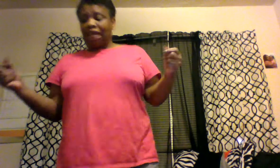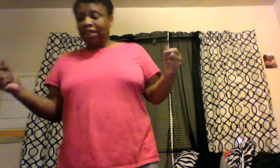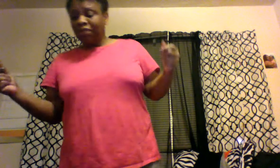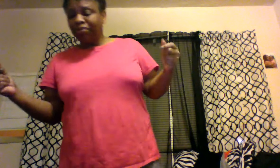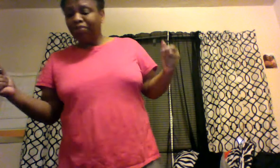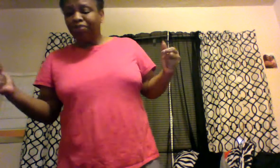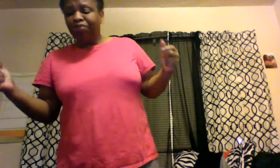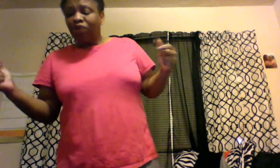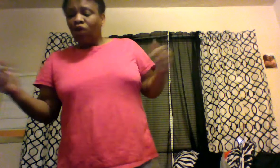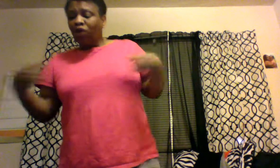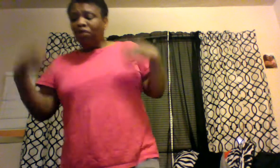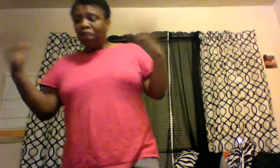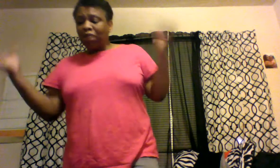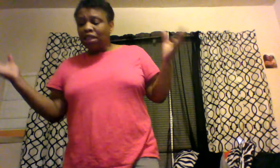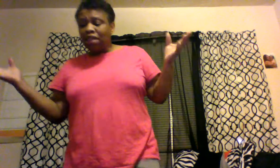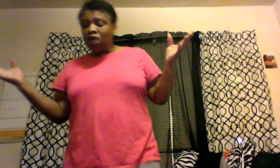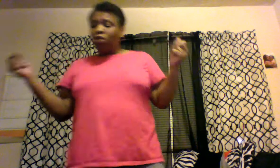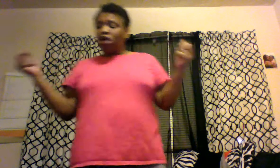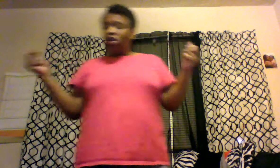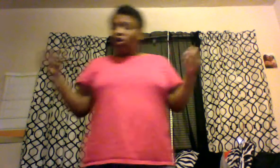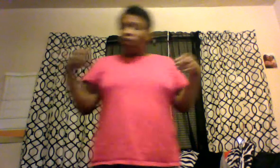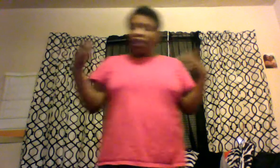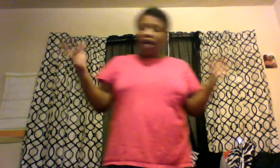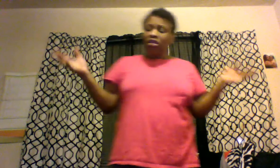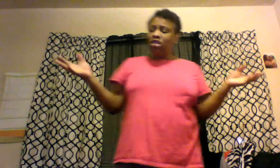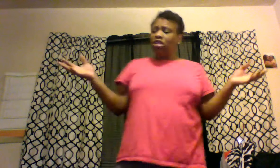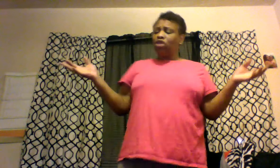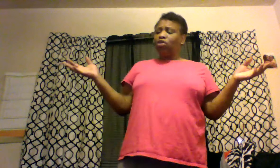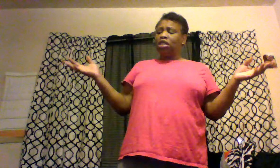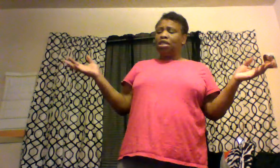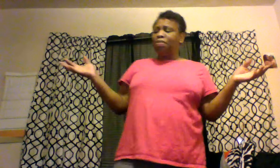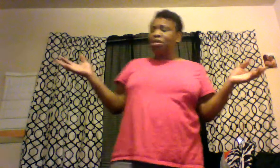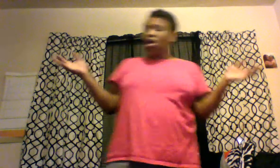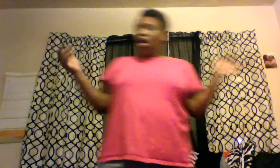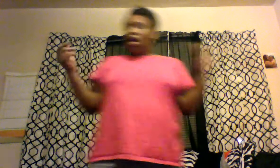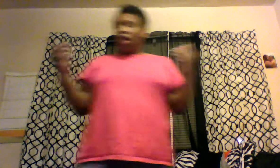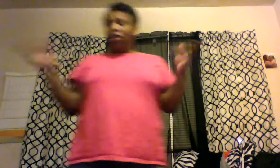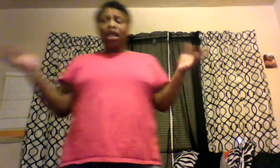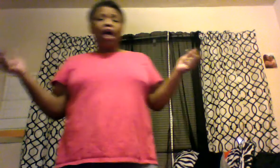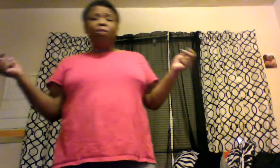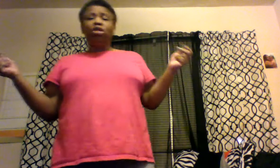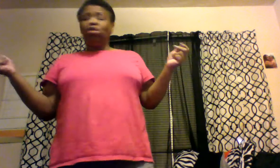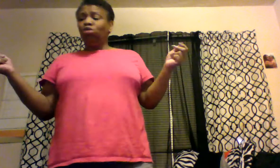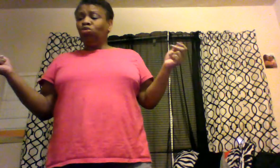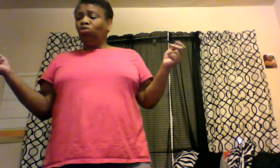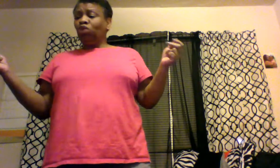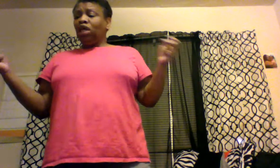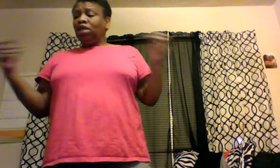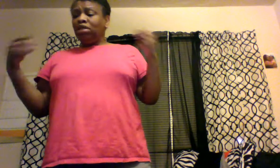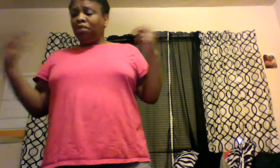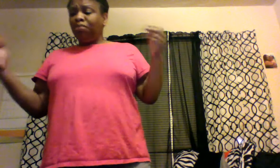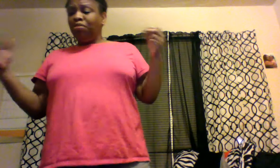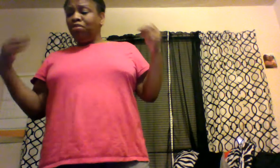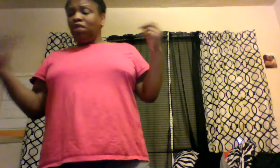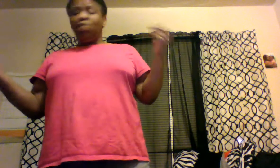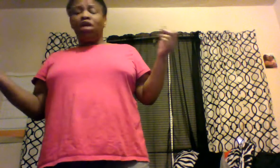protests. We remember the Selma March, where thousands stood on the steps of the Capitol in